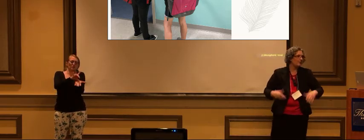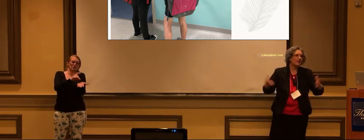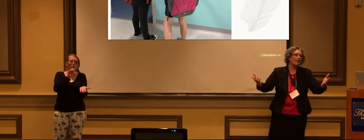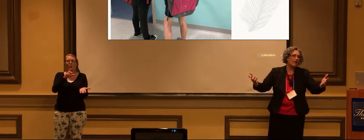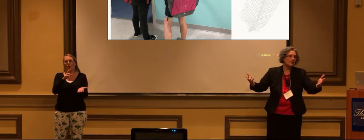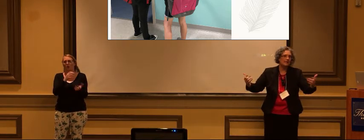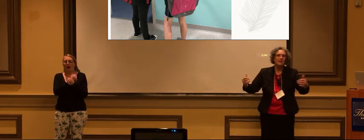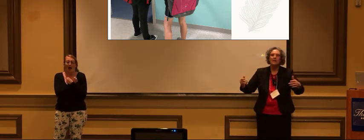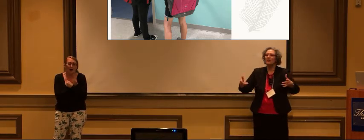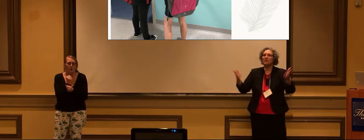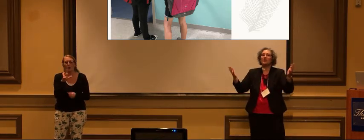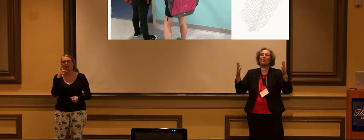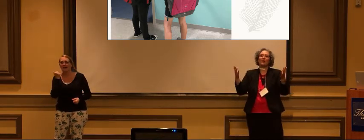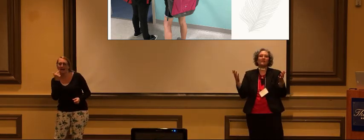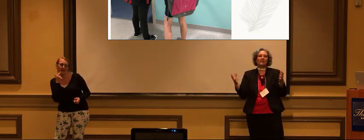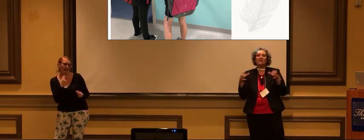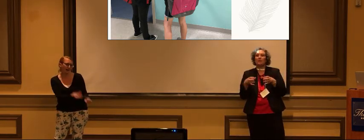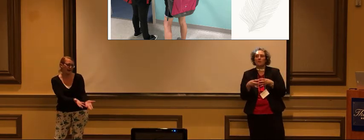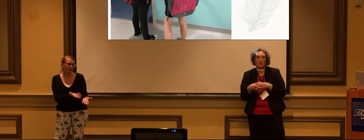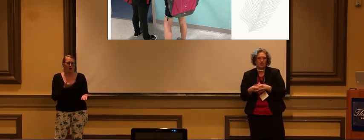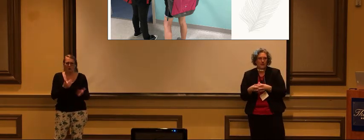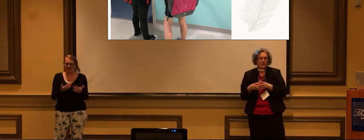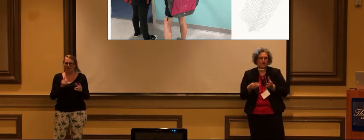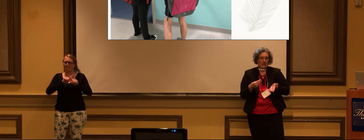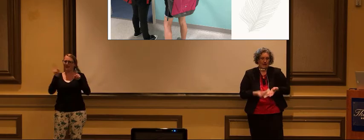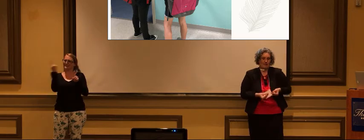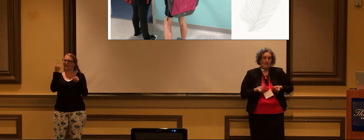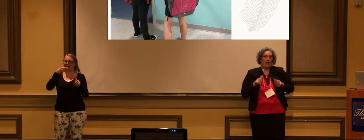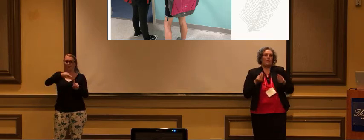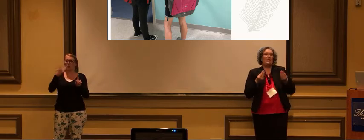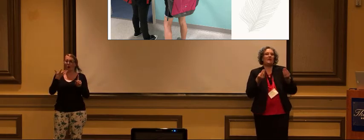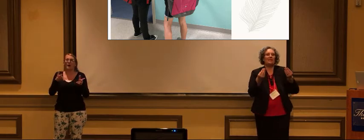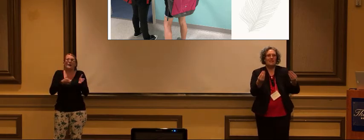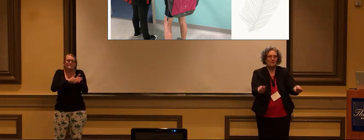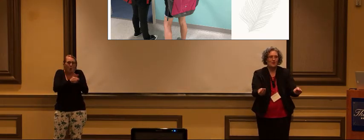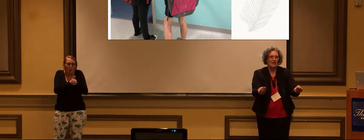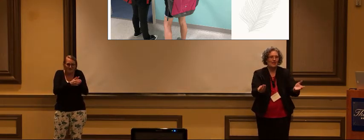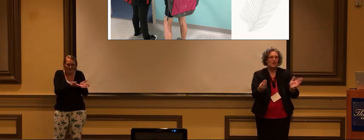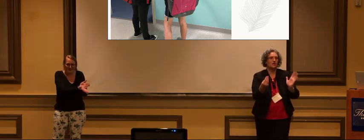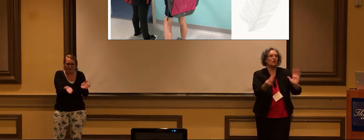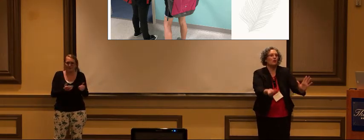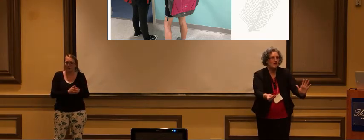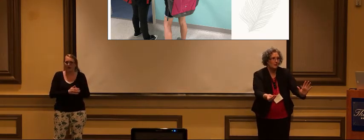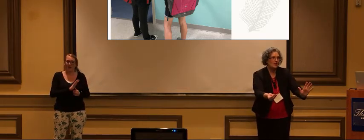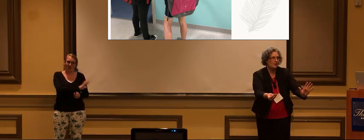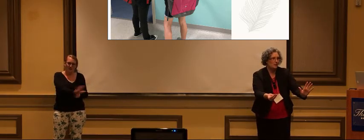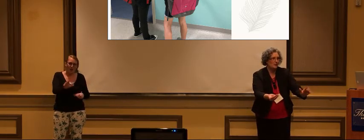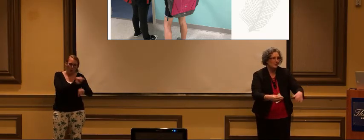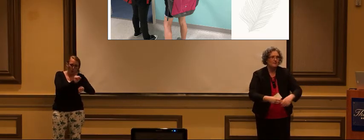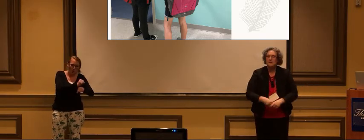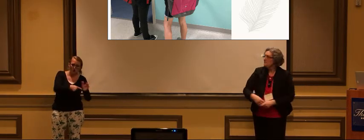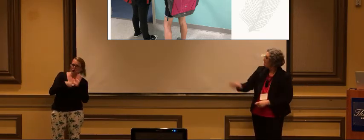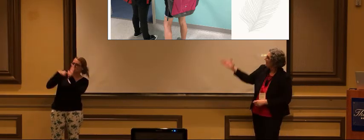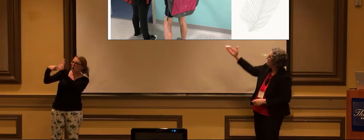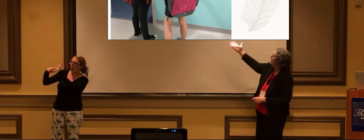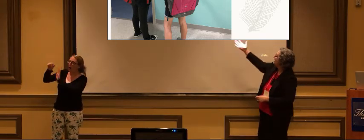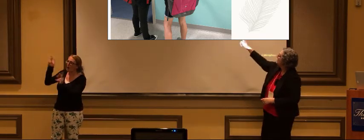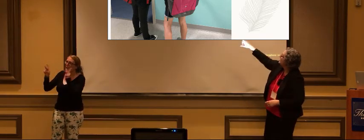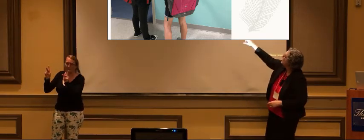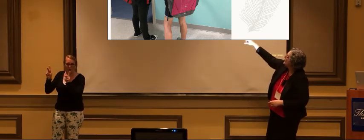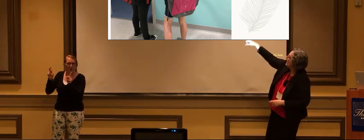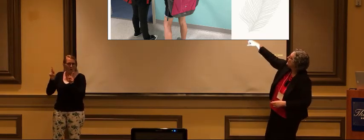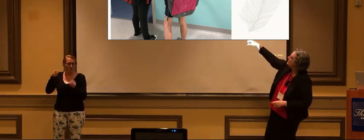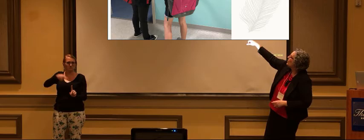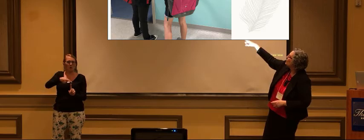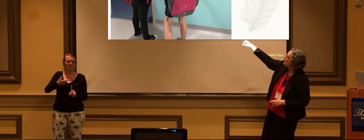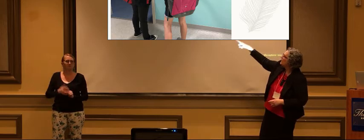hug, maybe they get candy. The point is it's something motivating. They're taking their piece that they've created and showing it to another person. In this